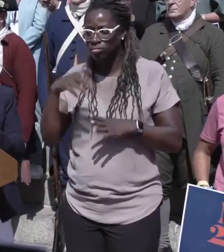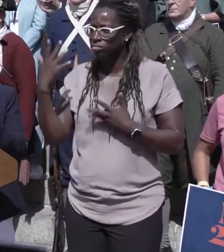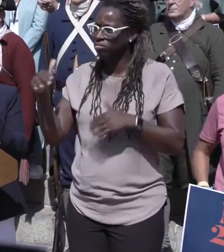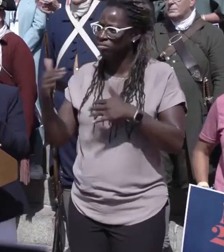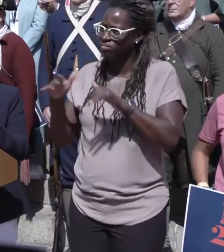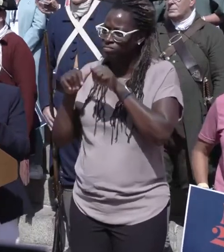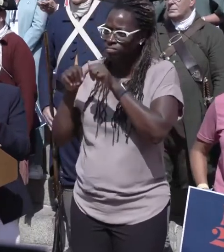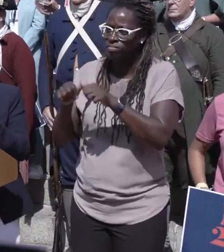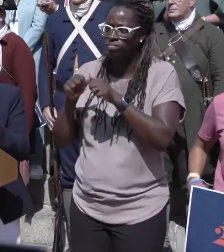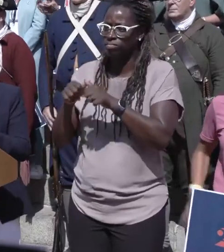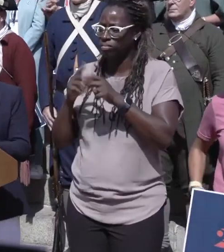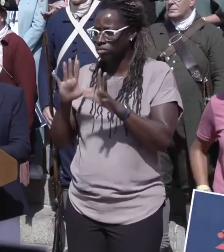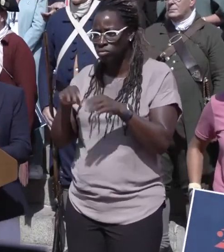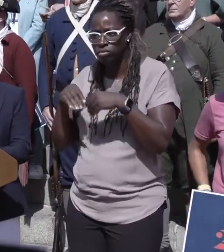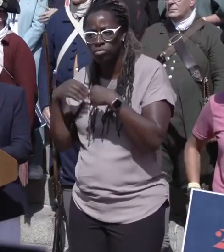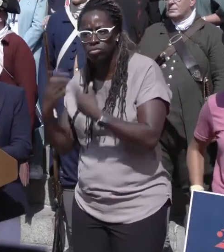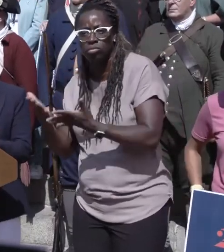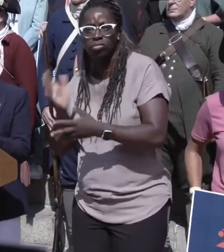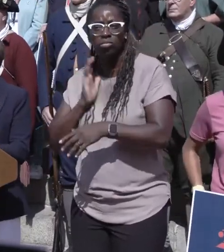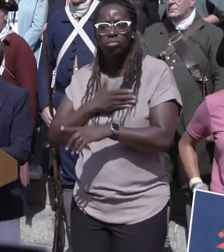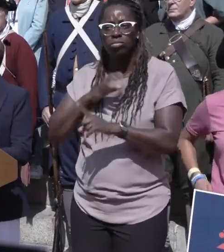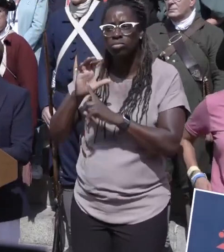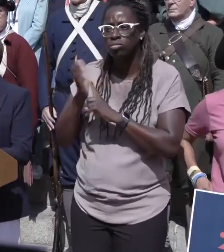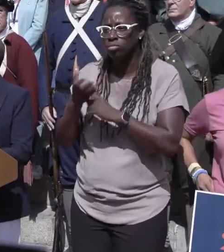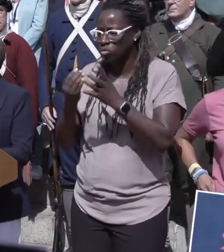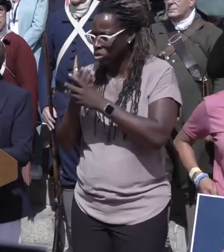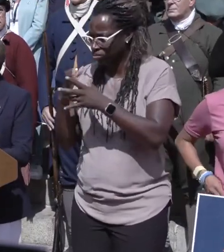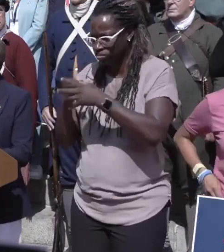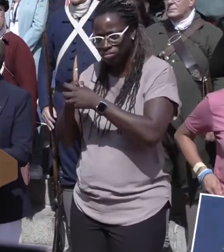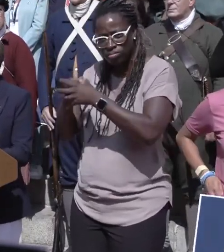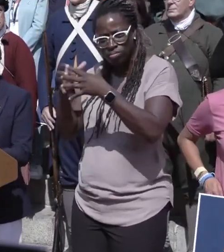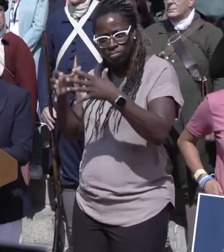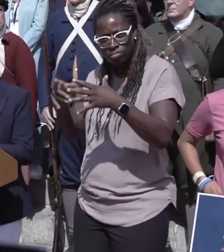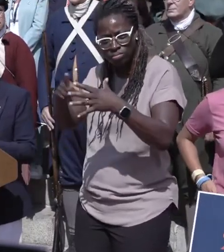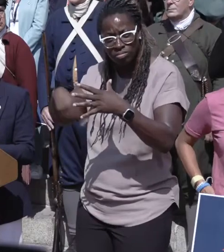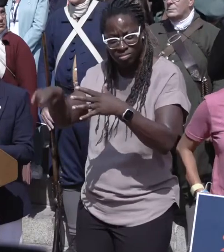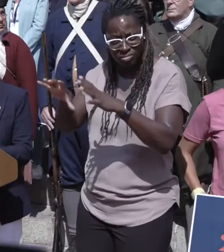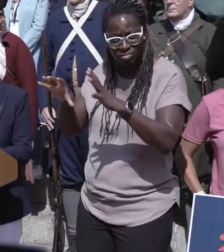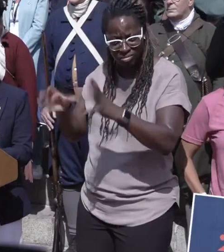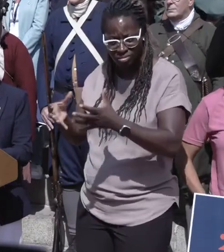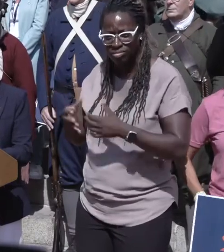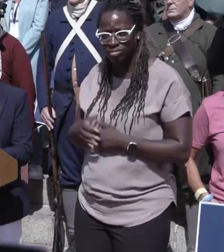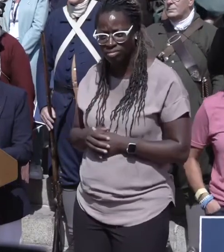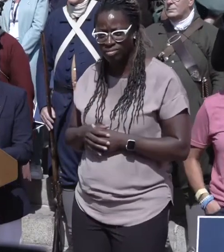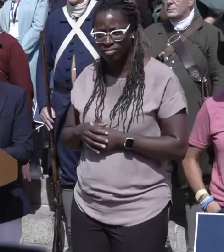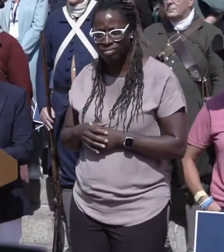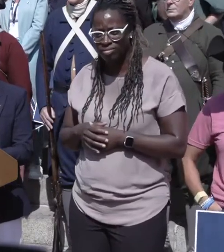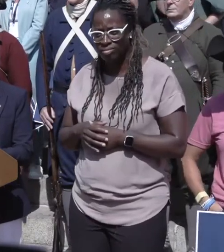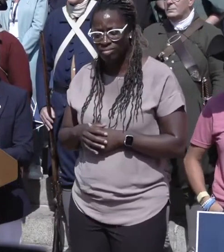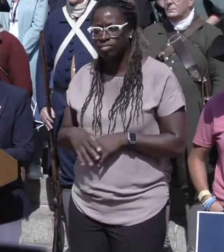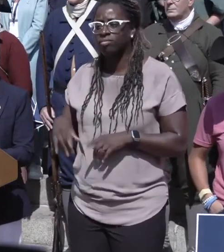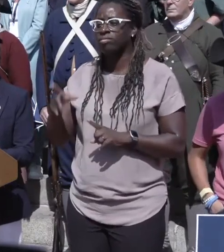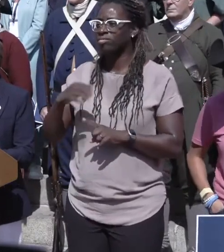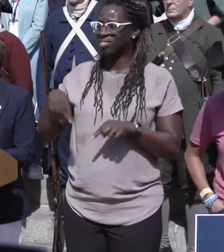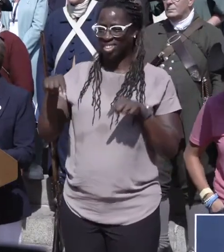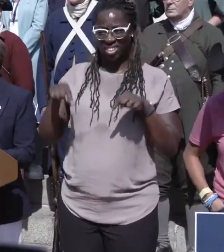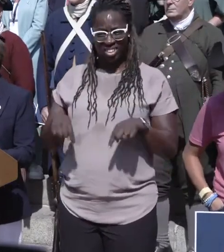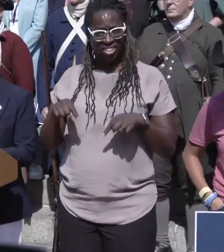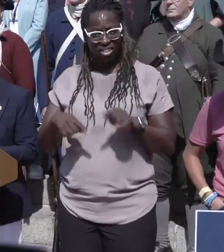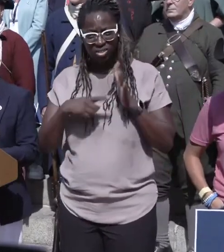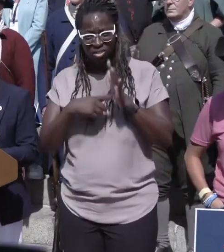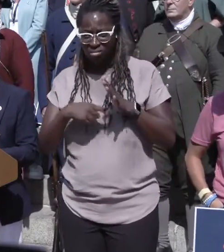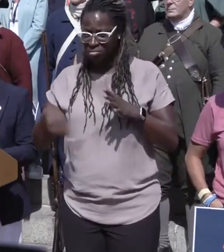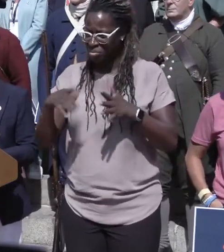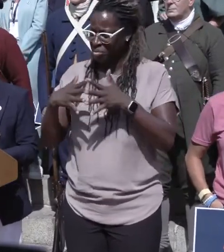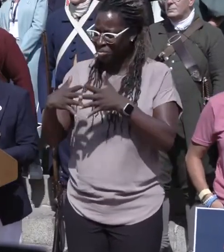We've led the revolution to make America an inclusive and just democracy. Massachusetts 250,